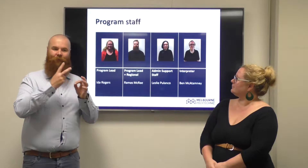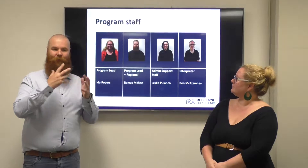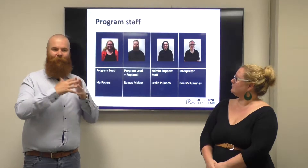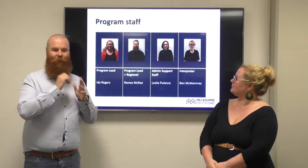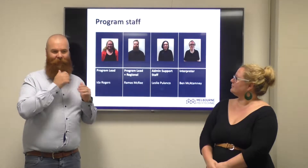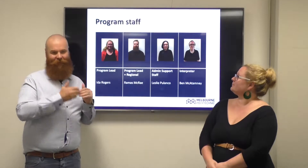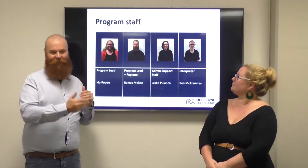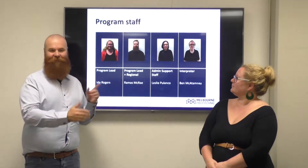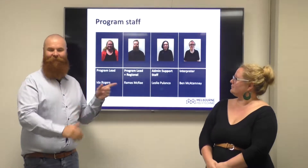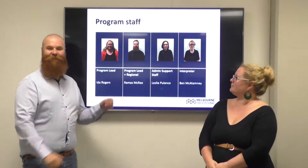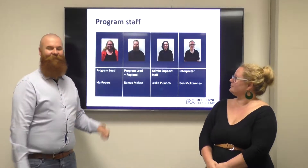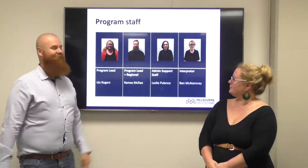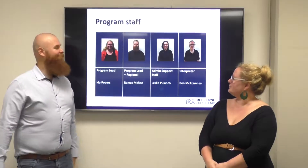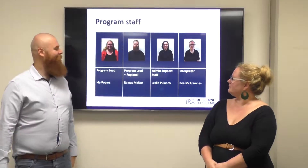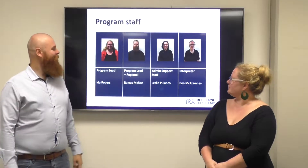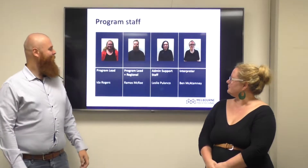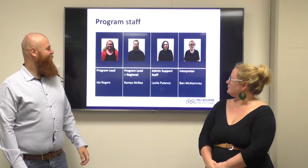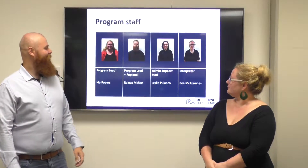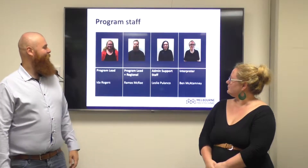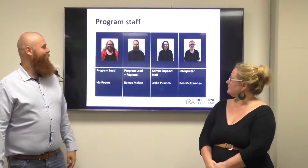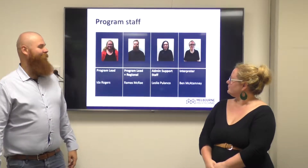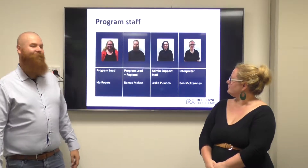Ben will interpret over there.